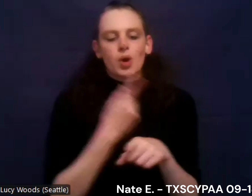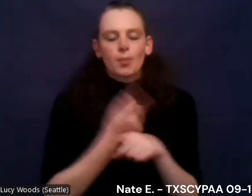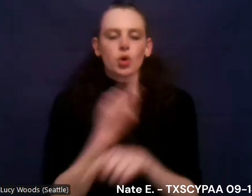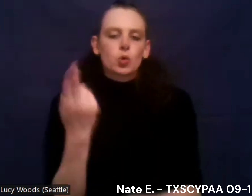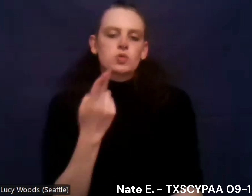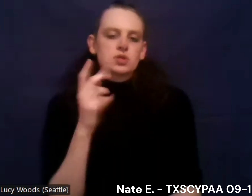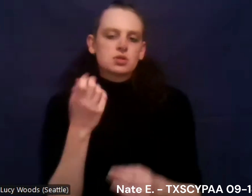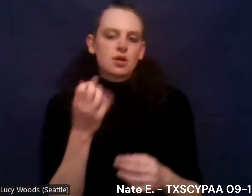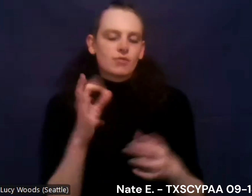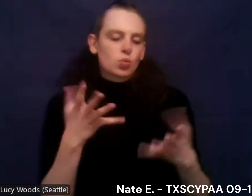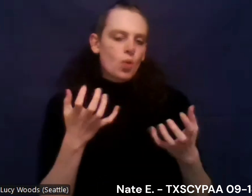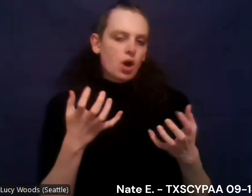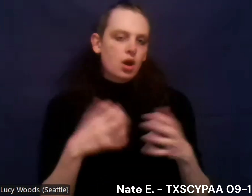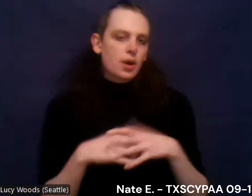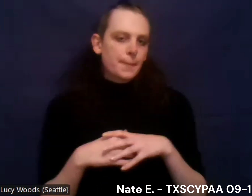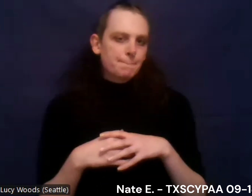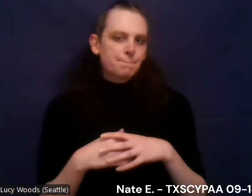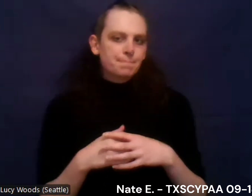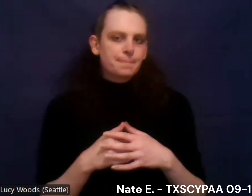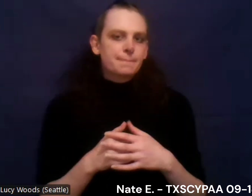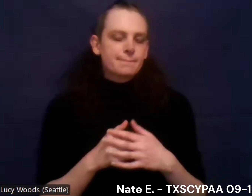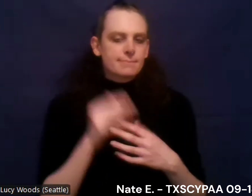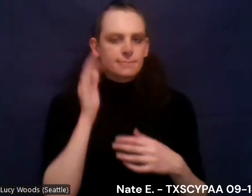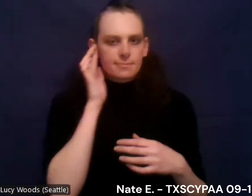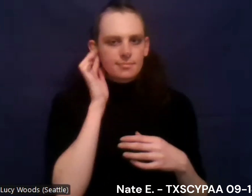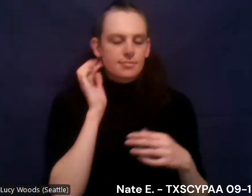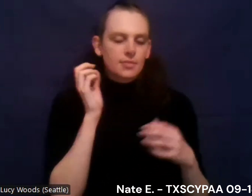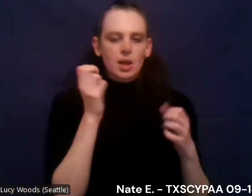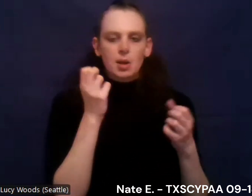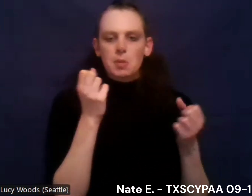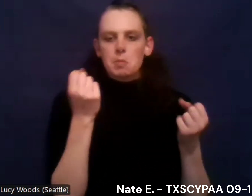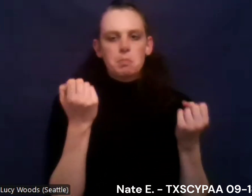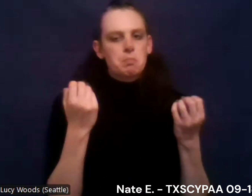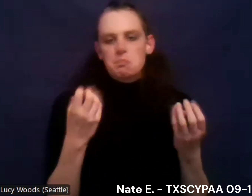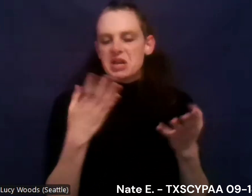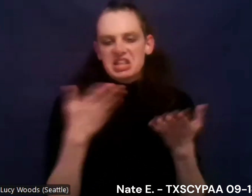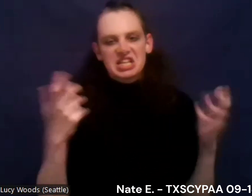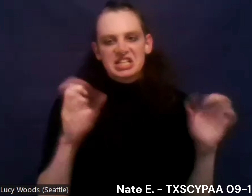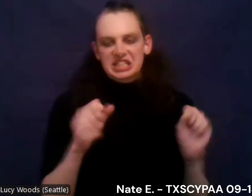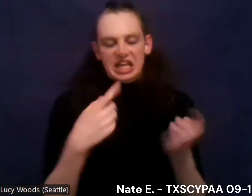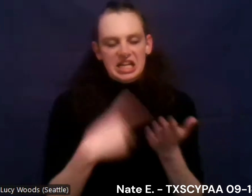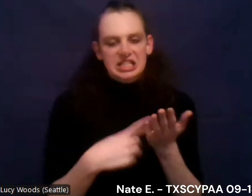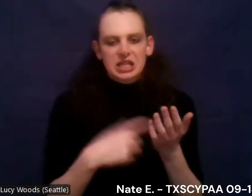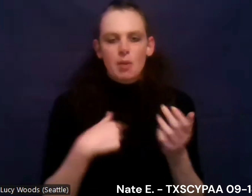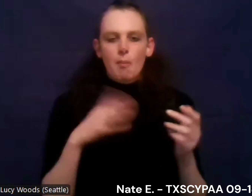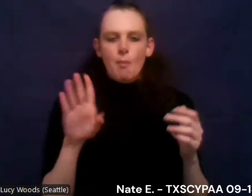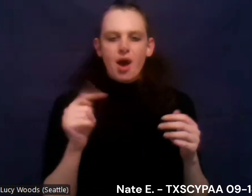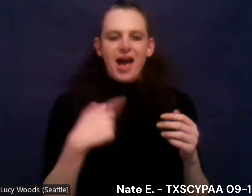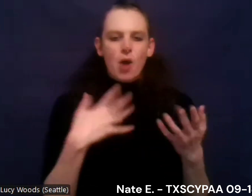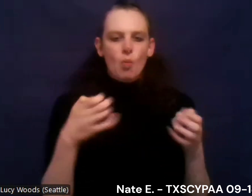And there's a lot of things that can come out of that paragraph, but the thing that I'd love to hear about is